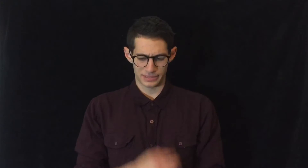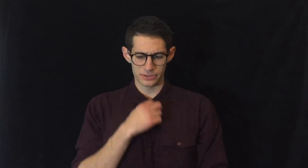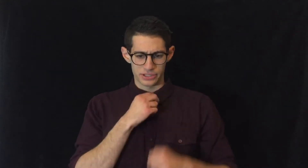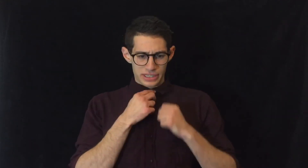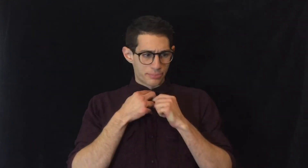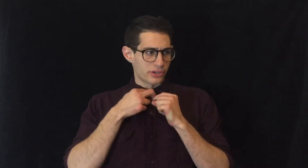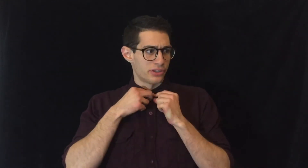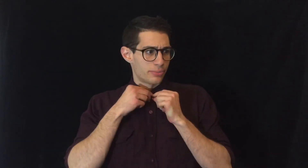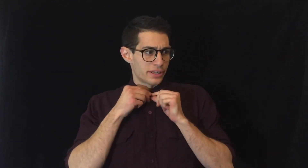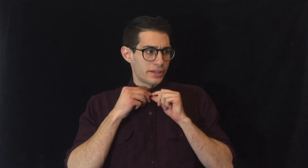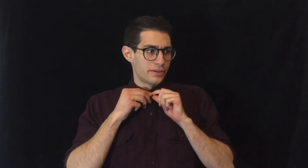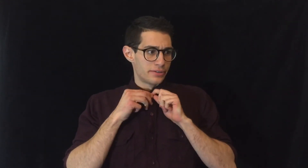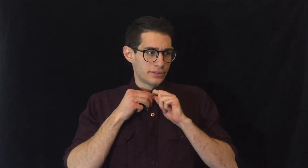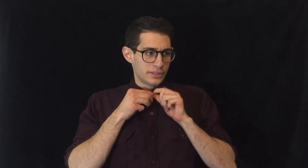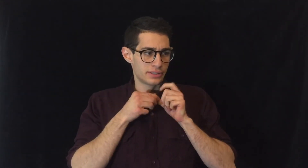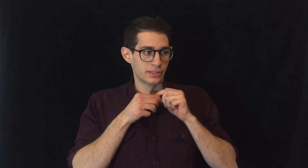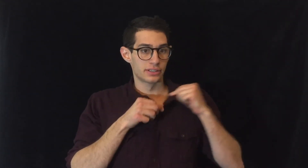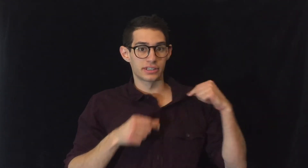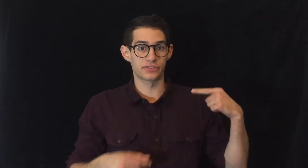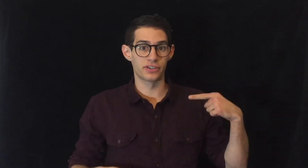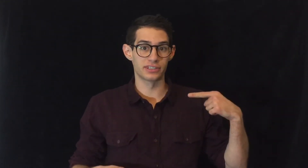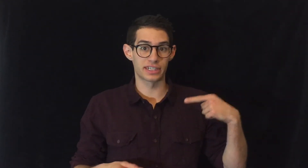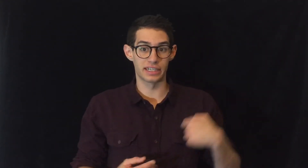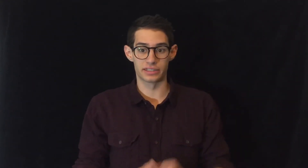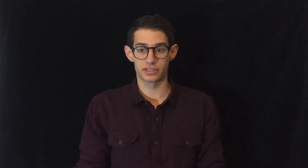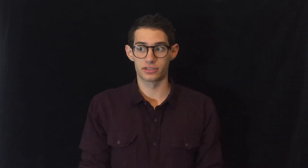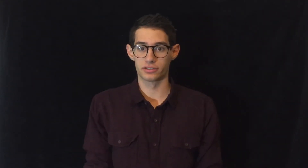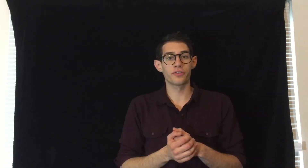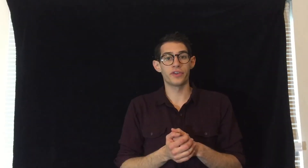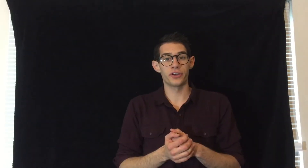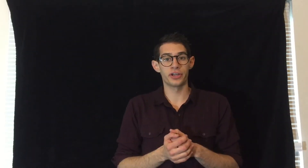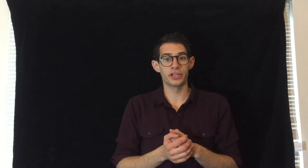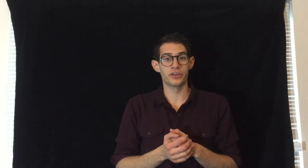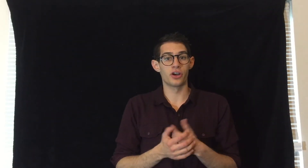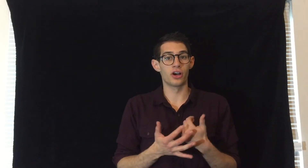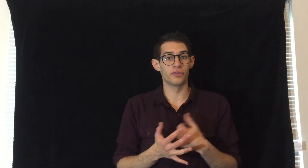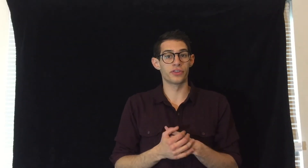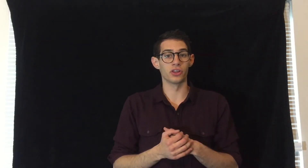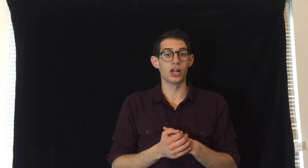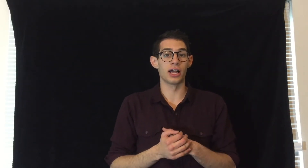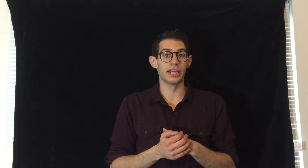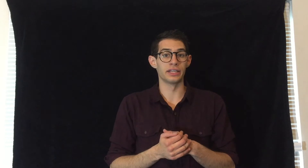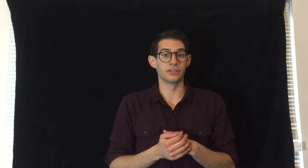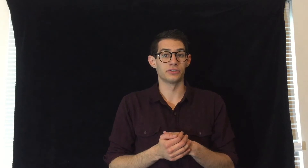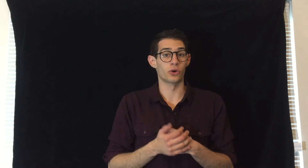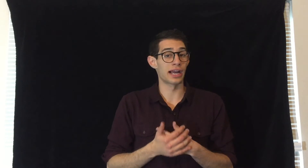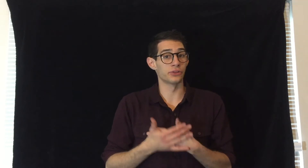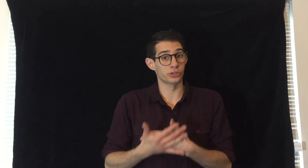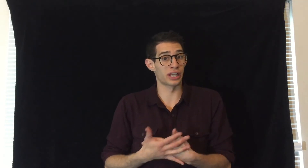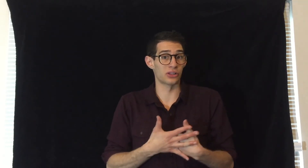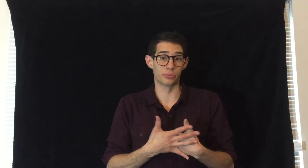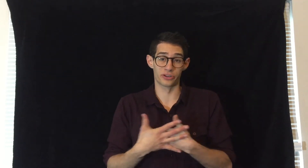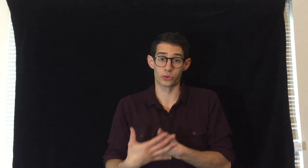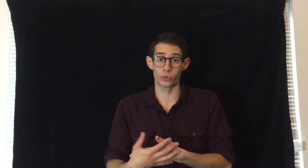How'd this get buttoned up again? So as fun as it gets. Another variant of the line, nor height, nor depth, no breadth, or